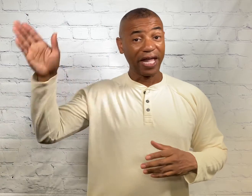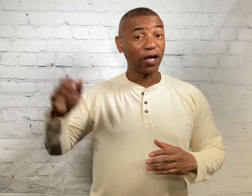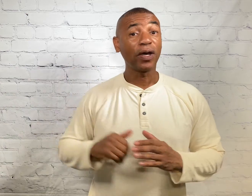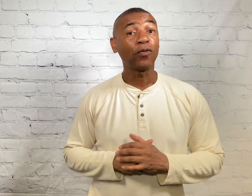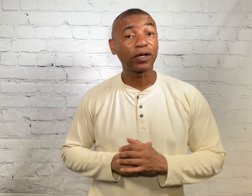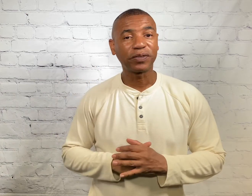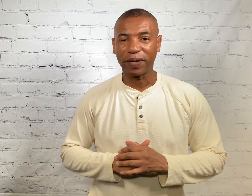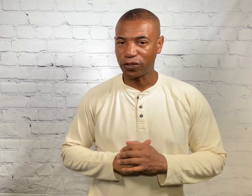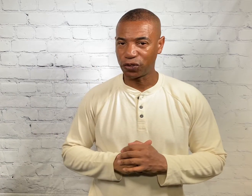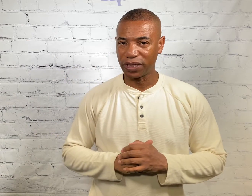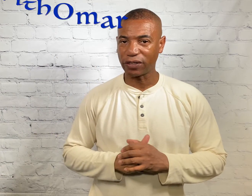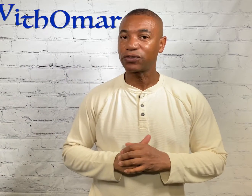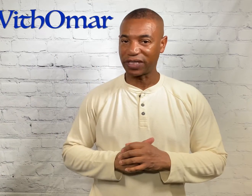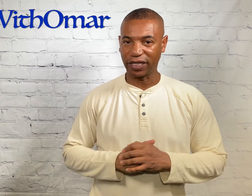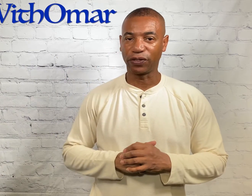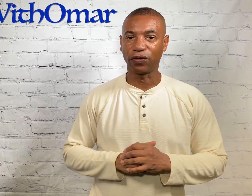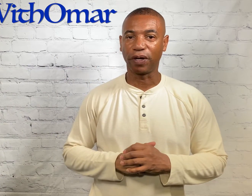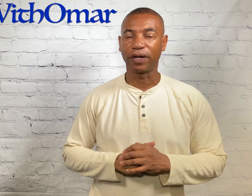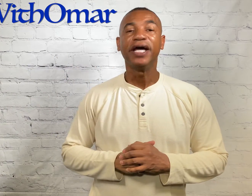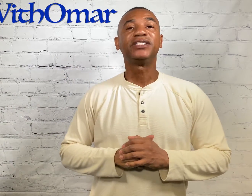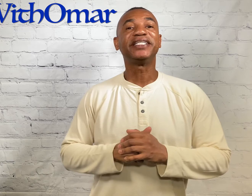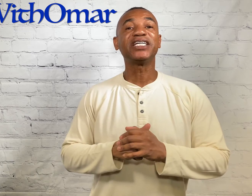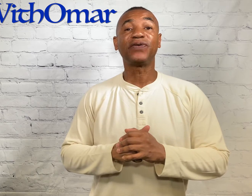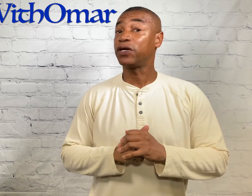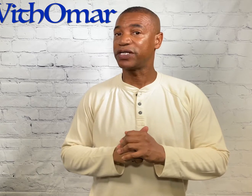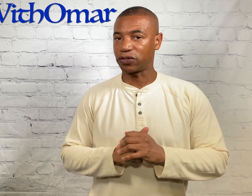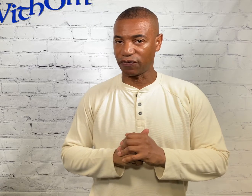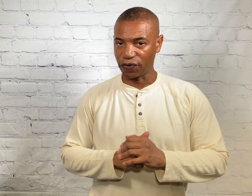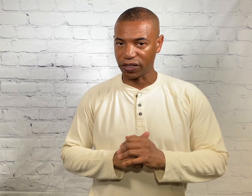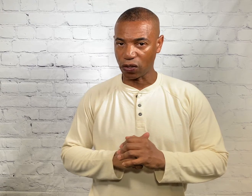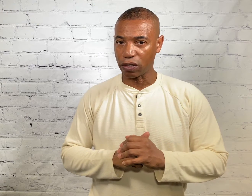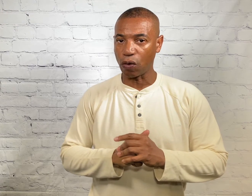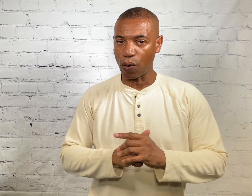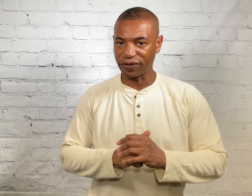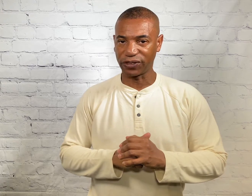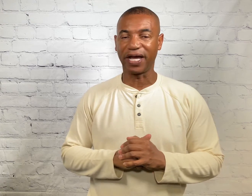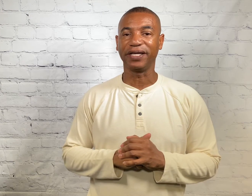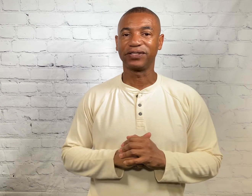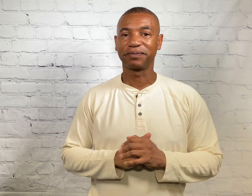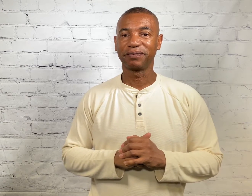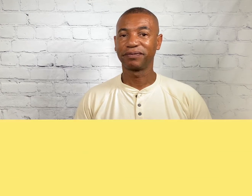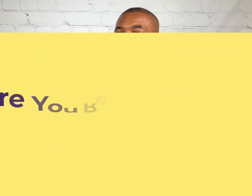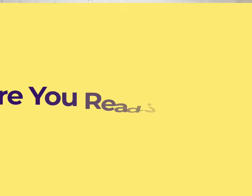Hello and welcome to my YouTube channel, Signing with Omar. Today's video is going to focus on weather signs. Are you